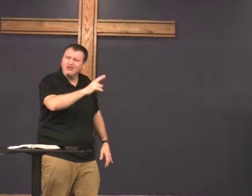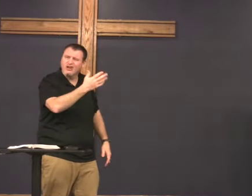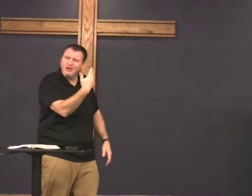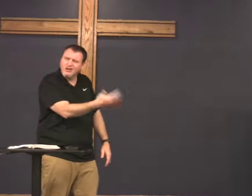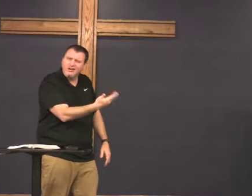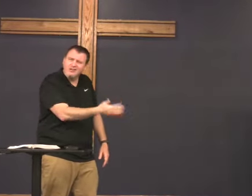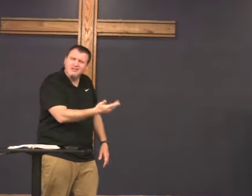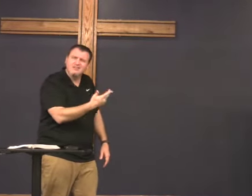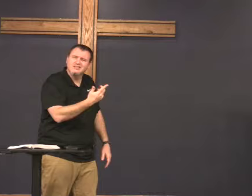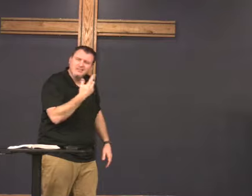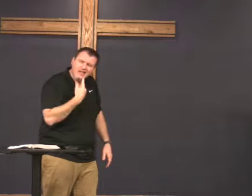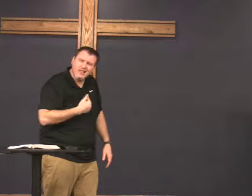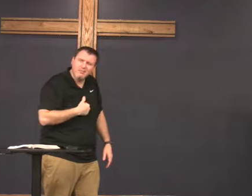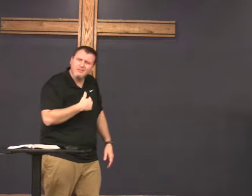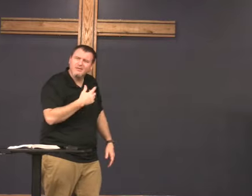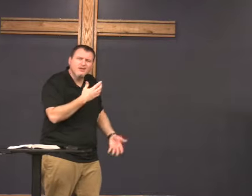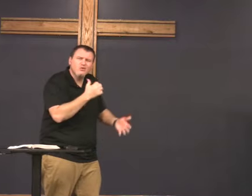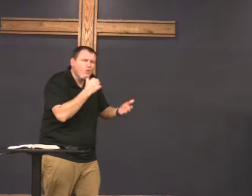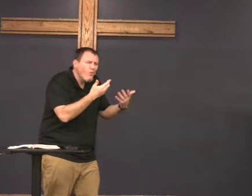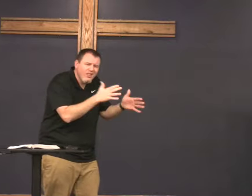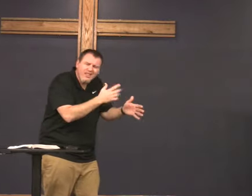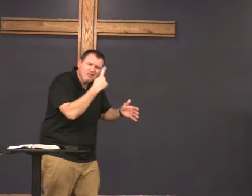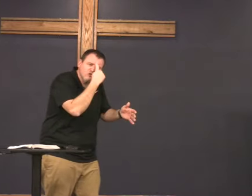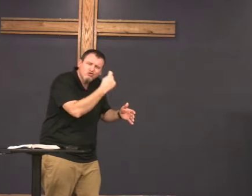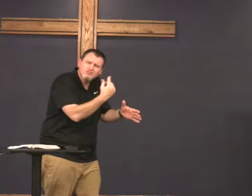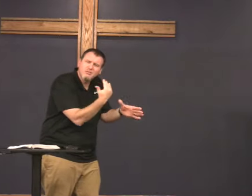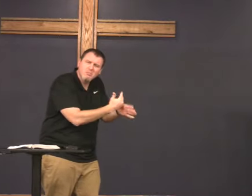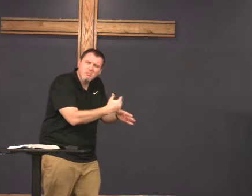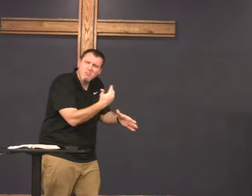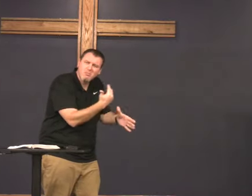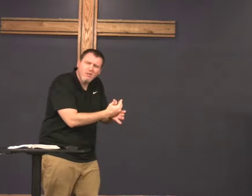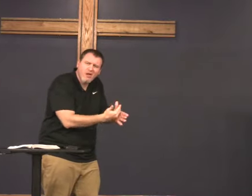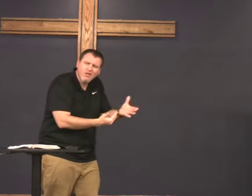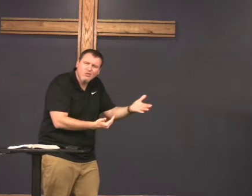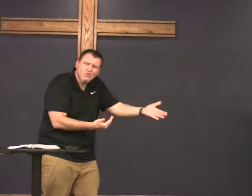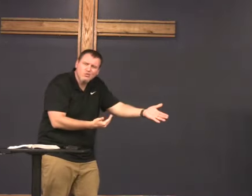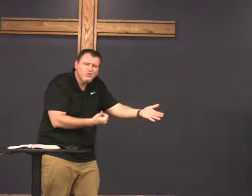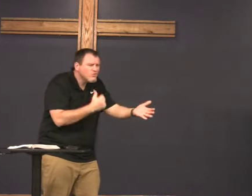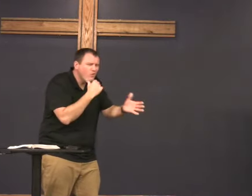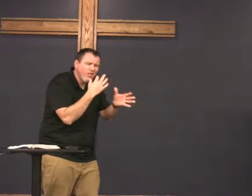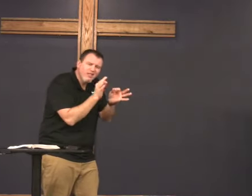Belshazzar, come on, tell me. Don't let that be.